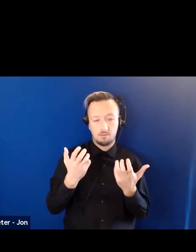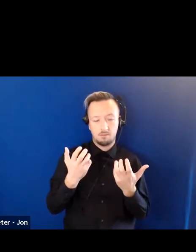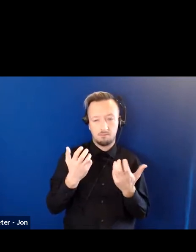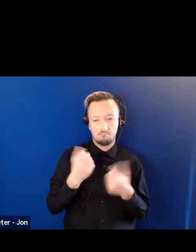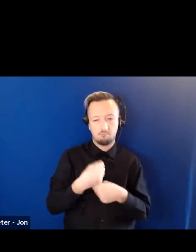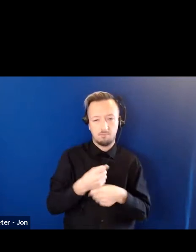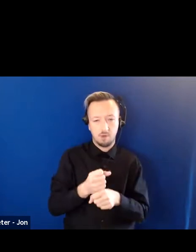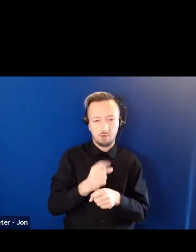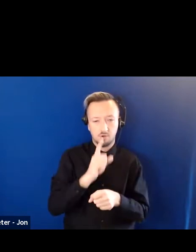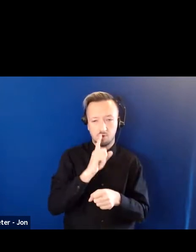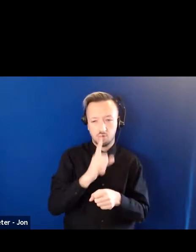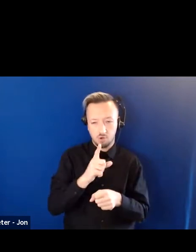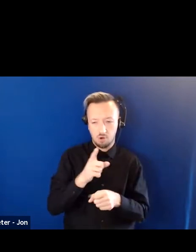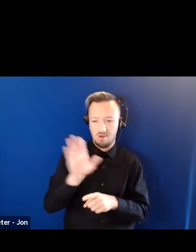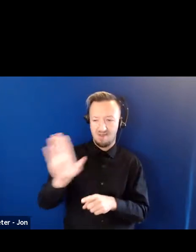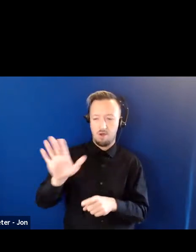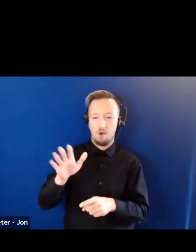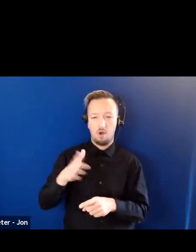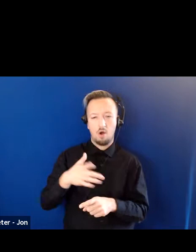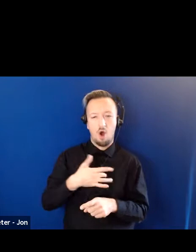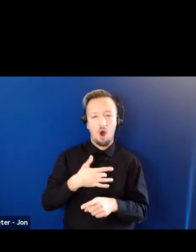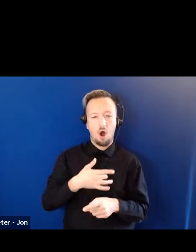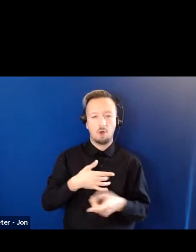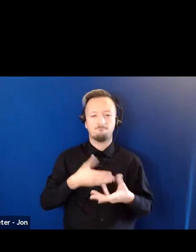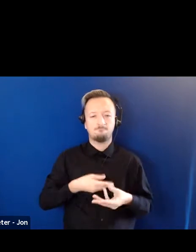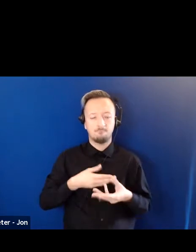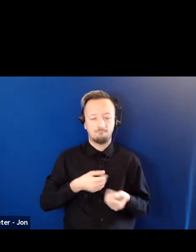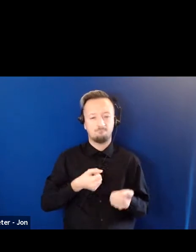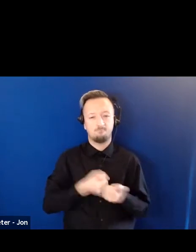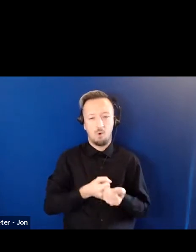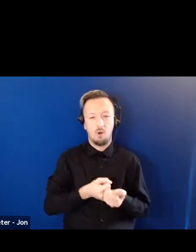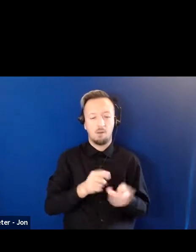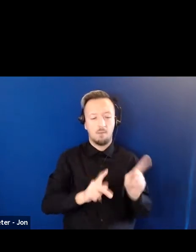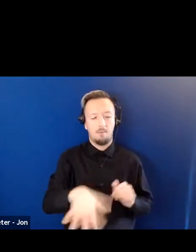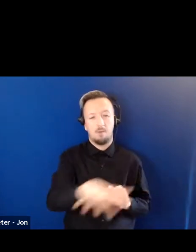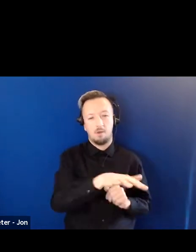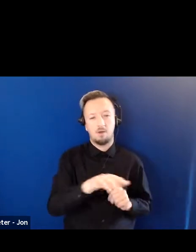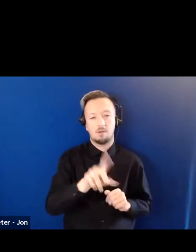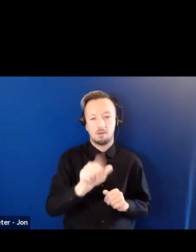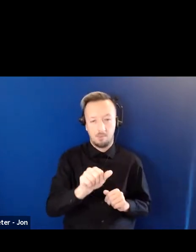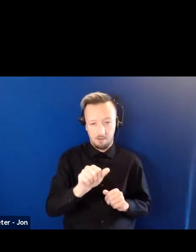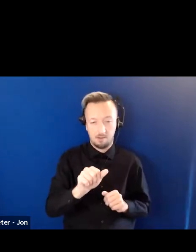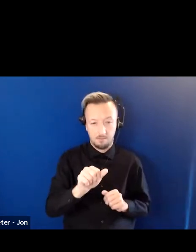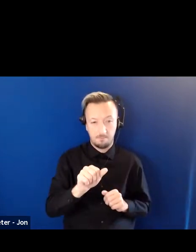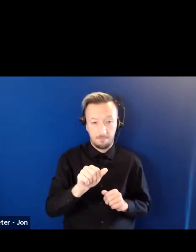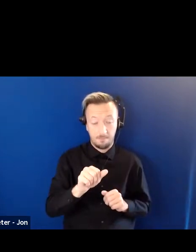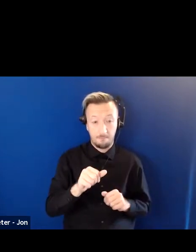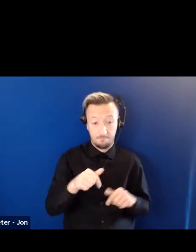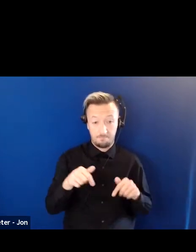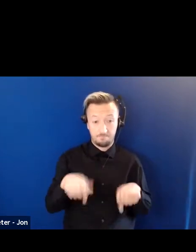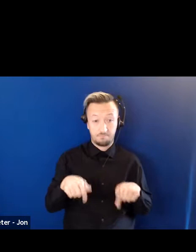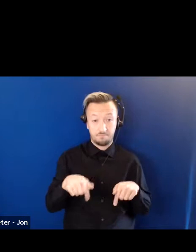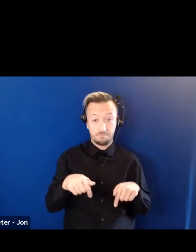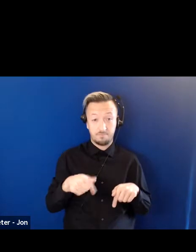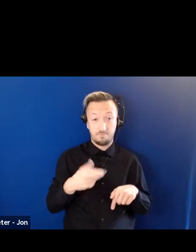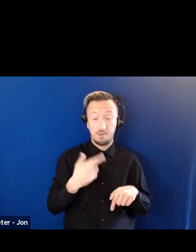they have a compassion or heart for people with disabilities. I tell you, even in this red state, I call